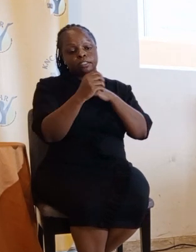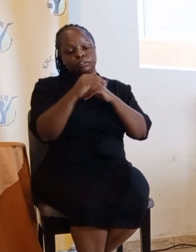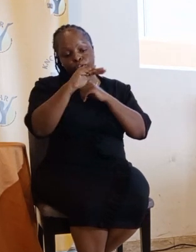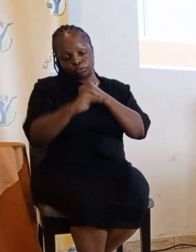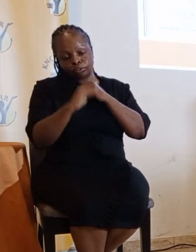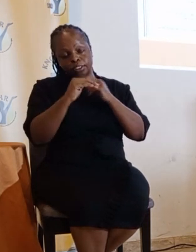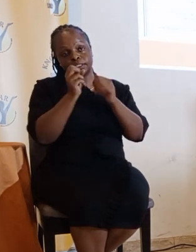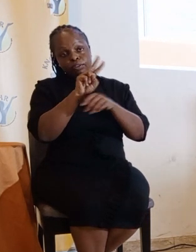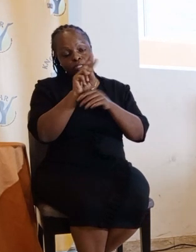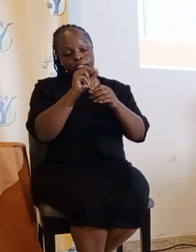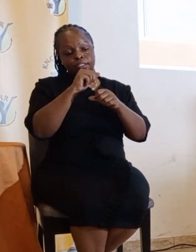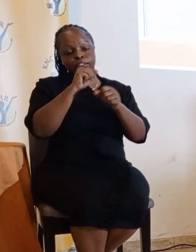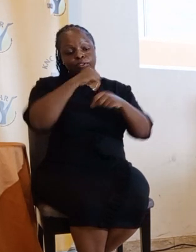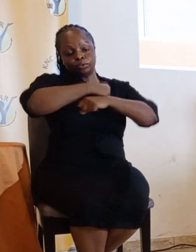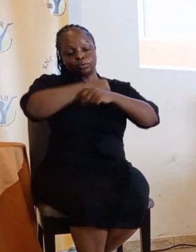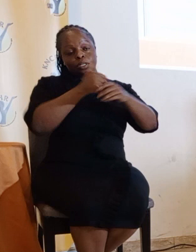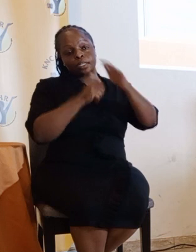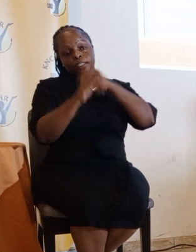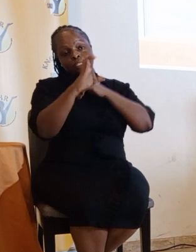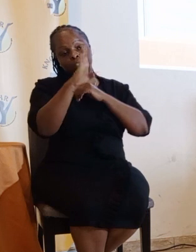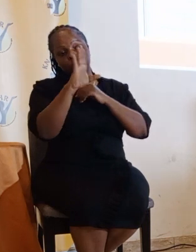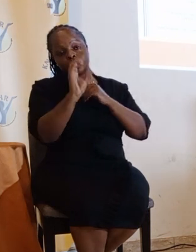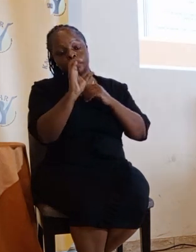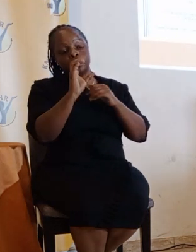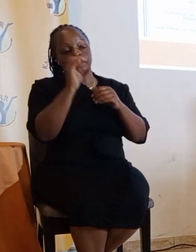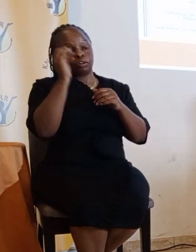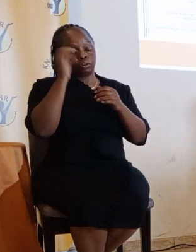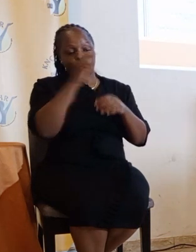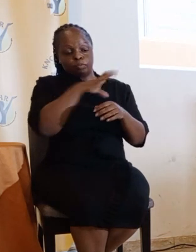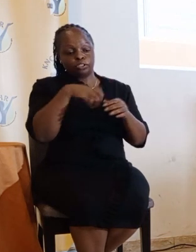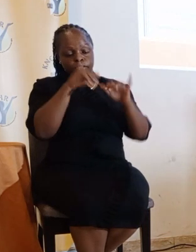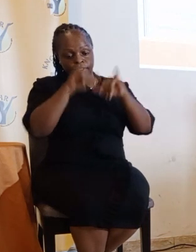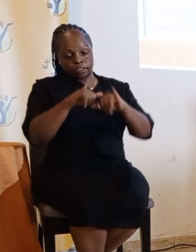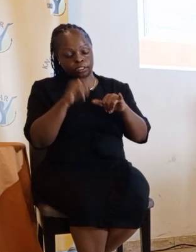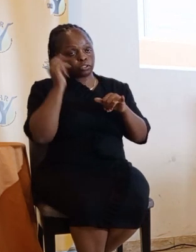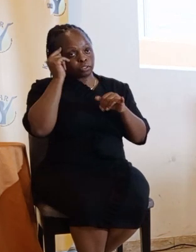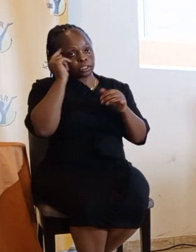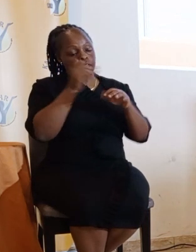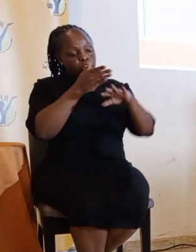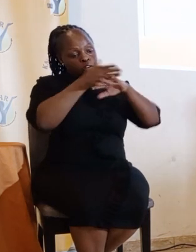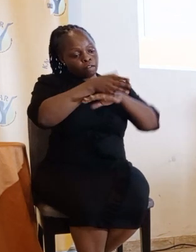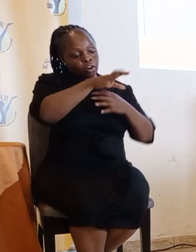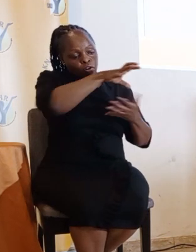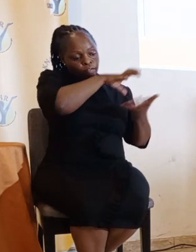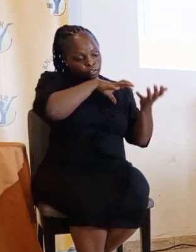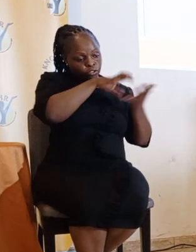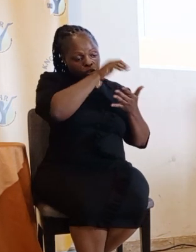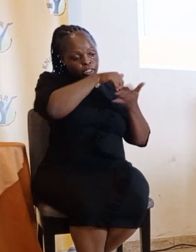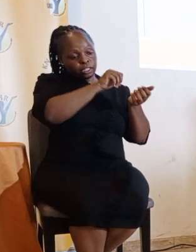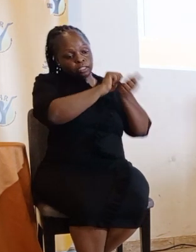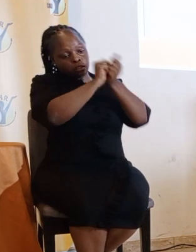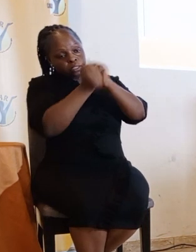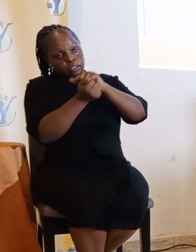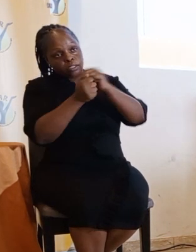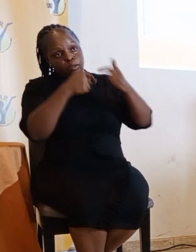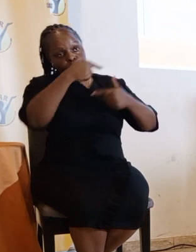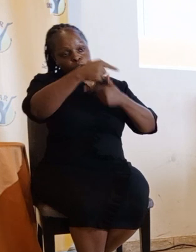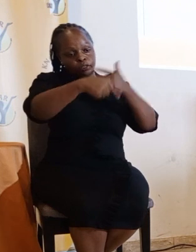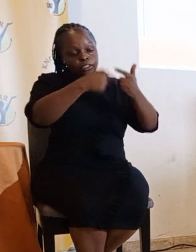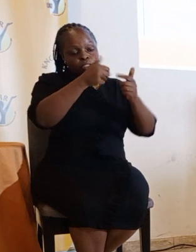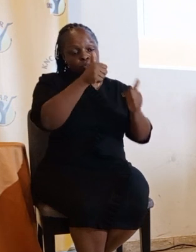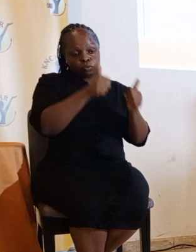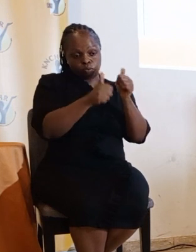CBC. The Commission, however, remains concerned over the confusion in the transition process that